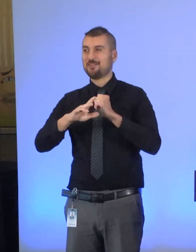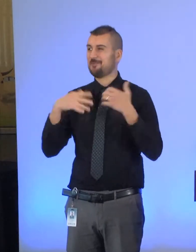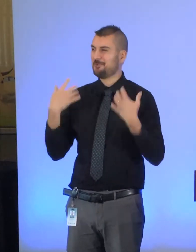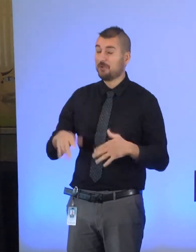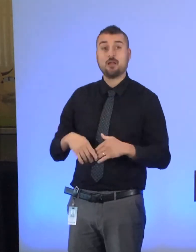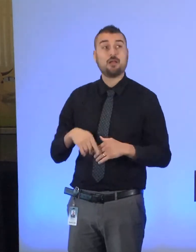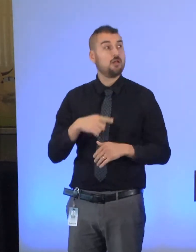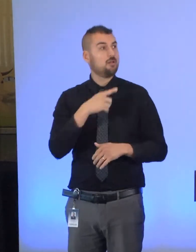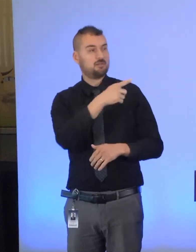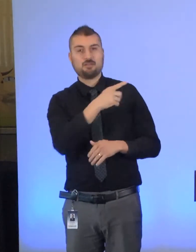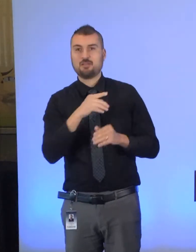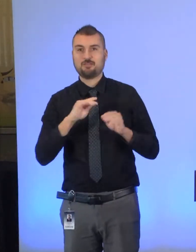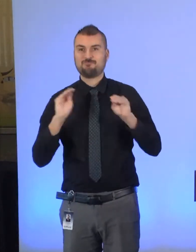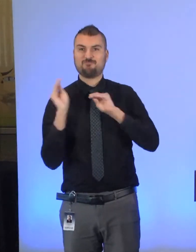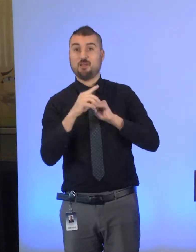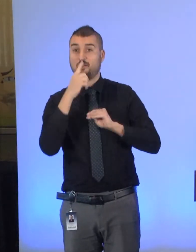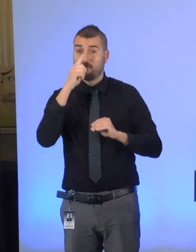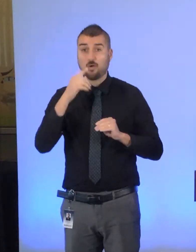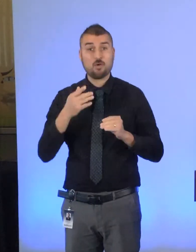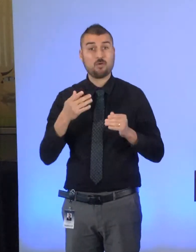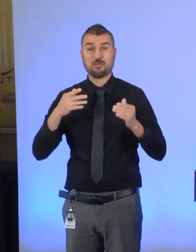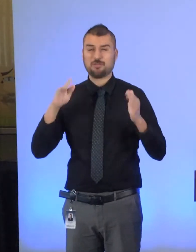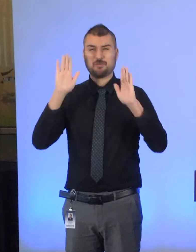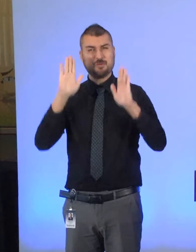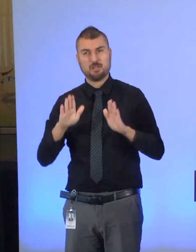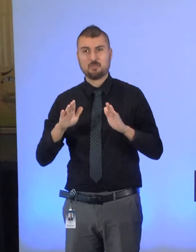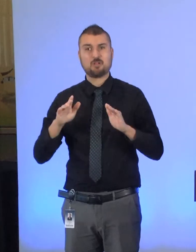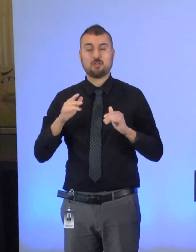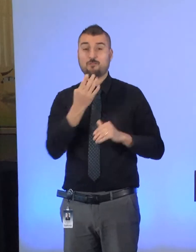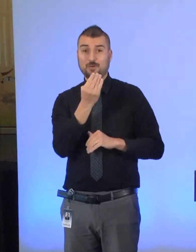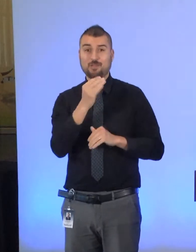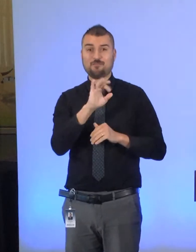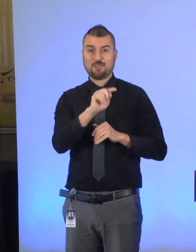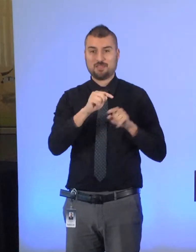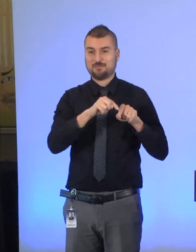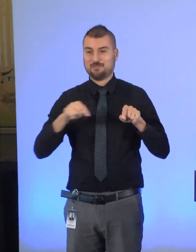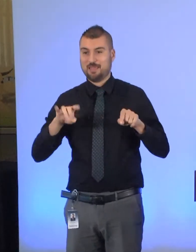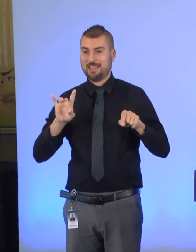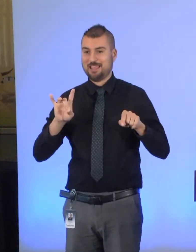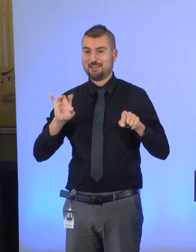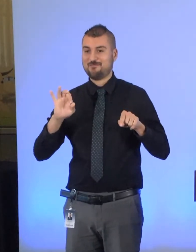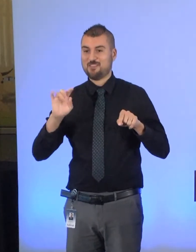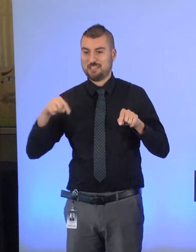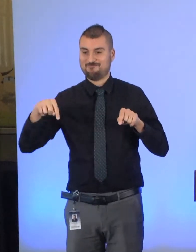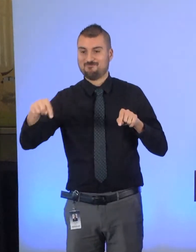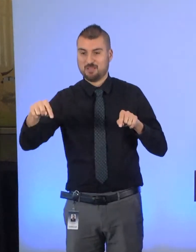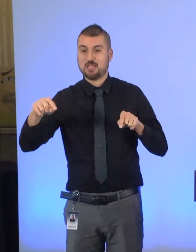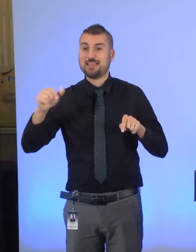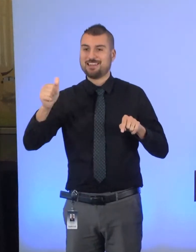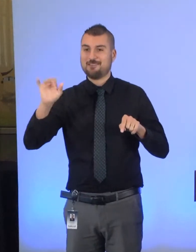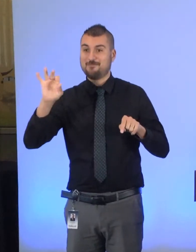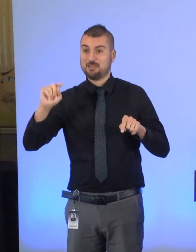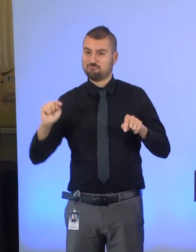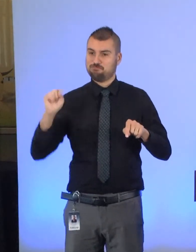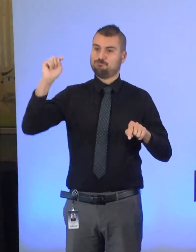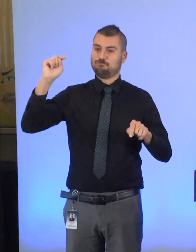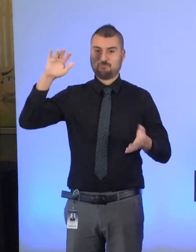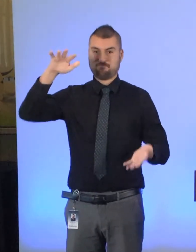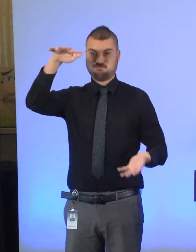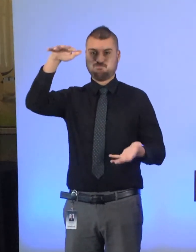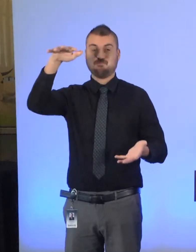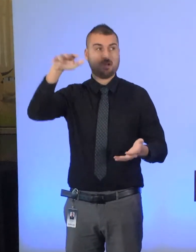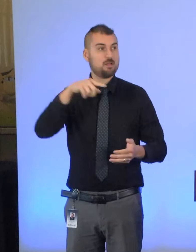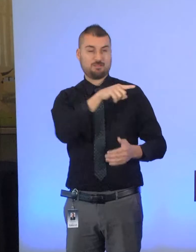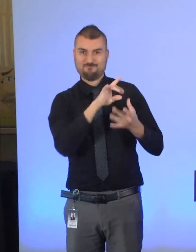sculpture, it's 14 feet by 8 feet and then 10 foot tall. Mayor Whipple mentioned it's roughly